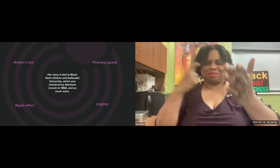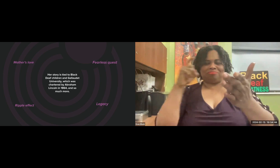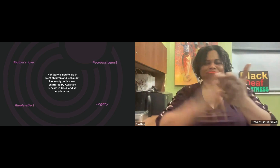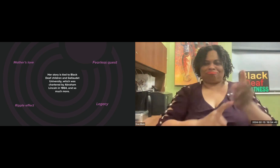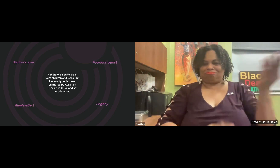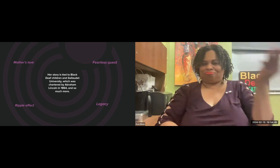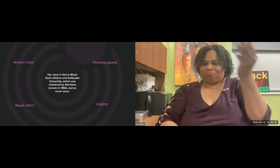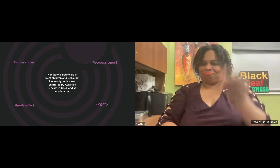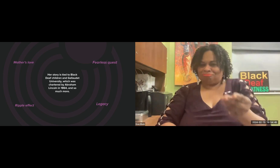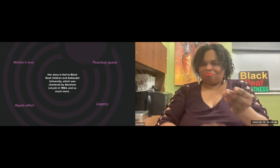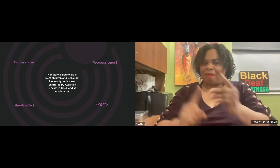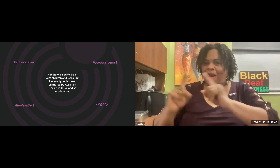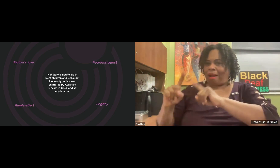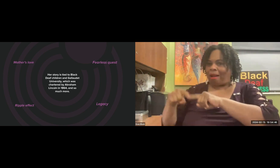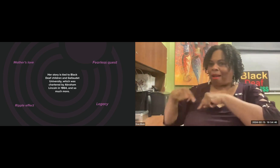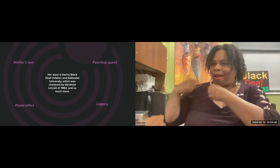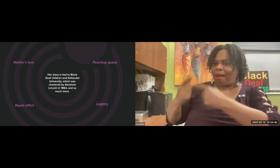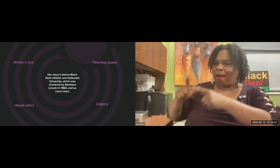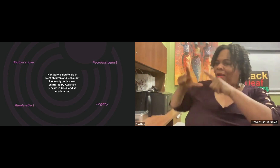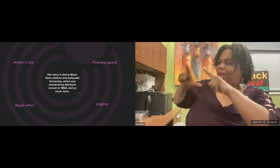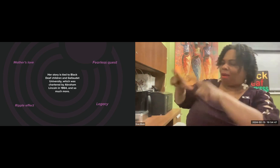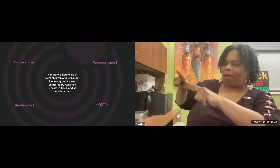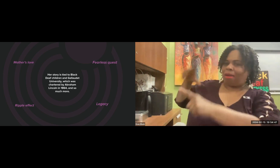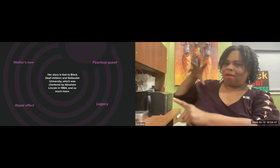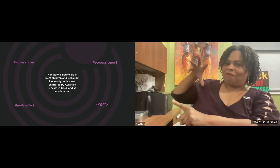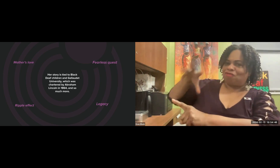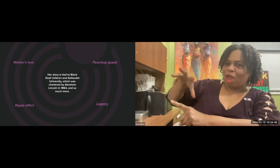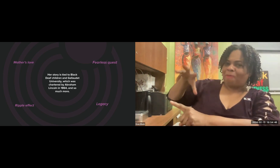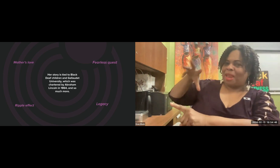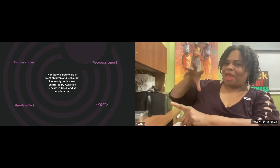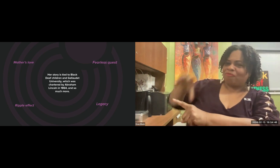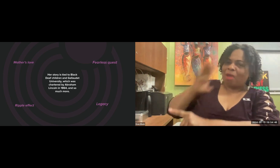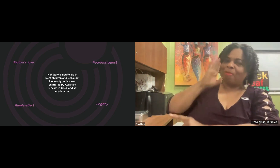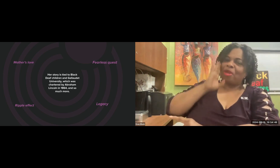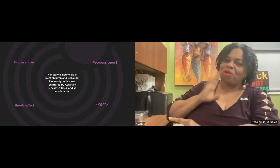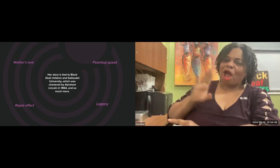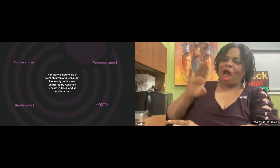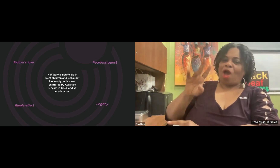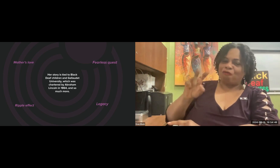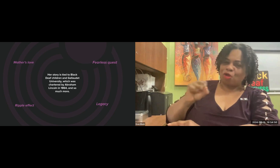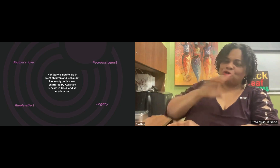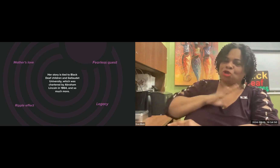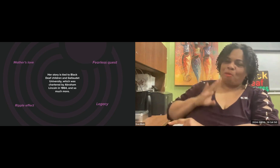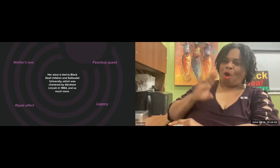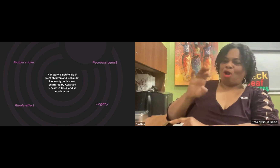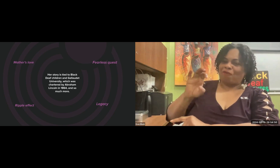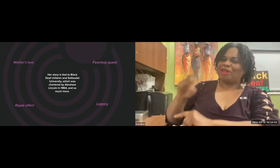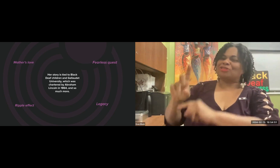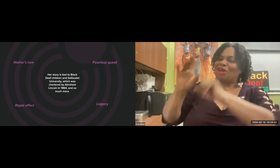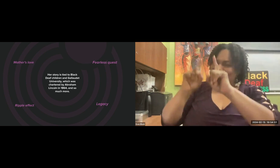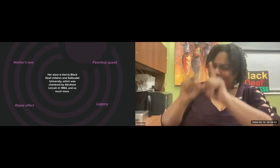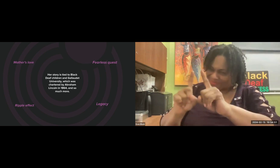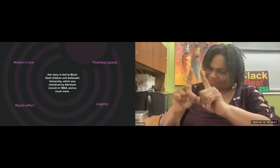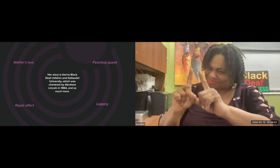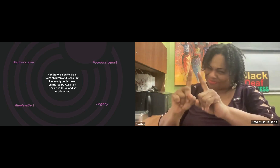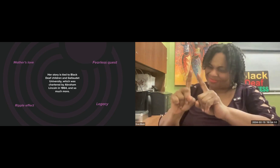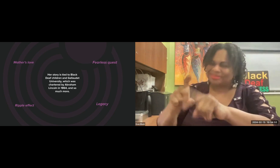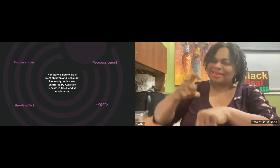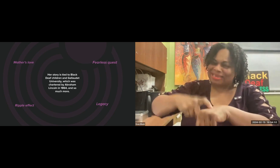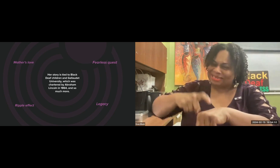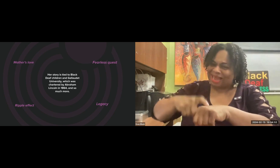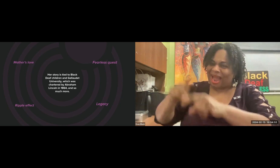the legacy of Mrs. Miller is something we want to recognize. We know that this mother's